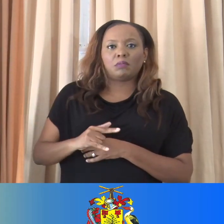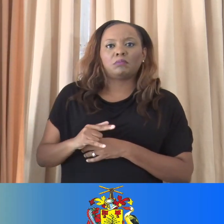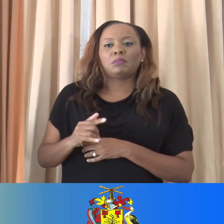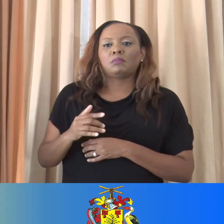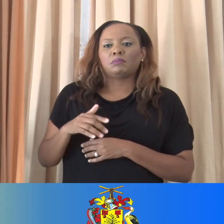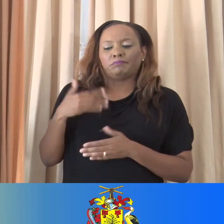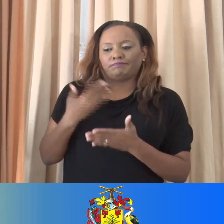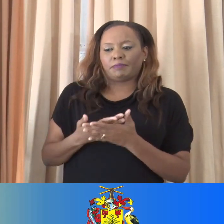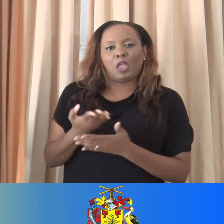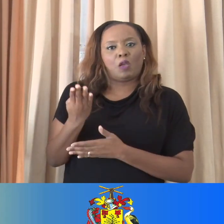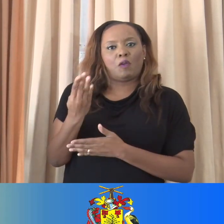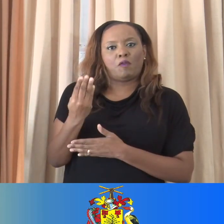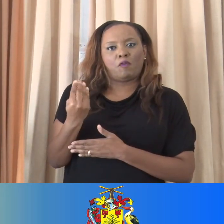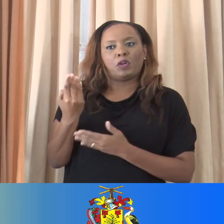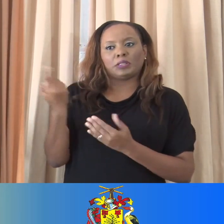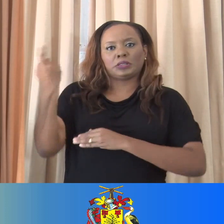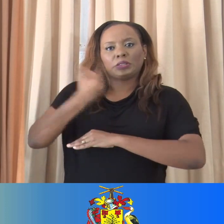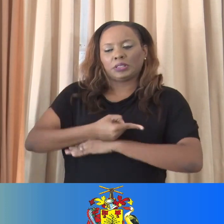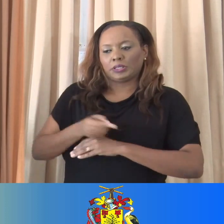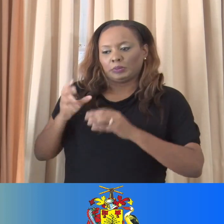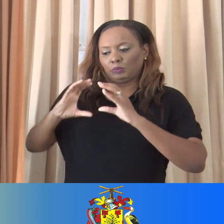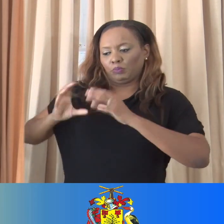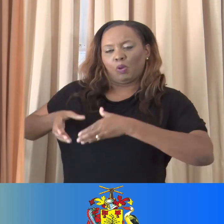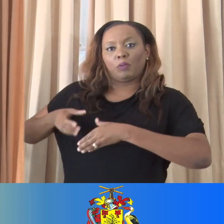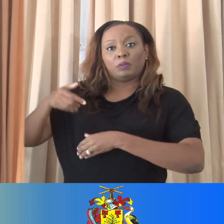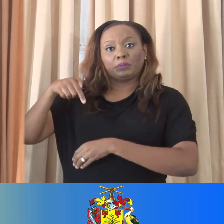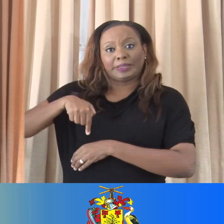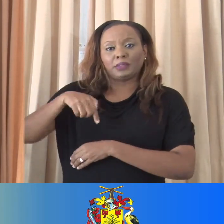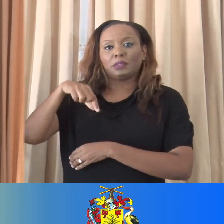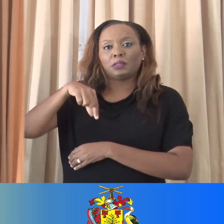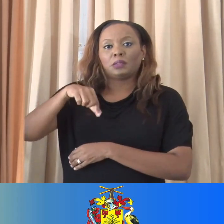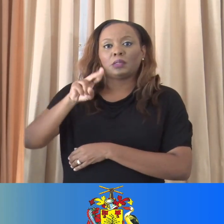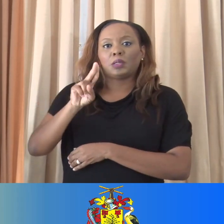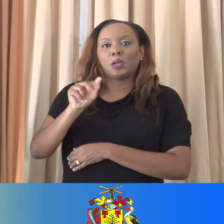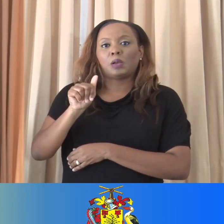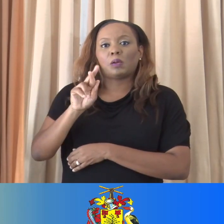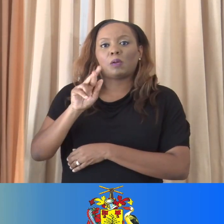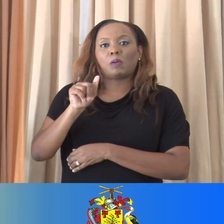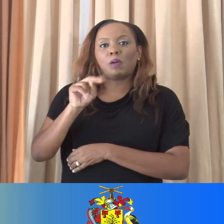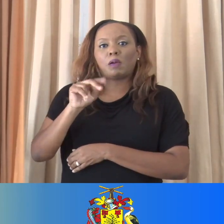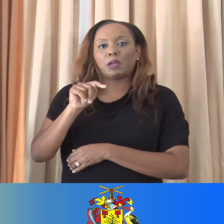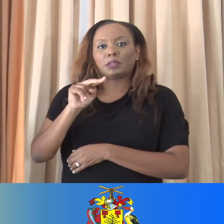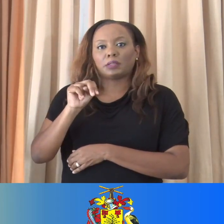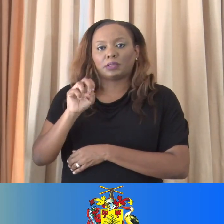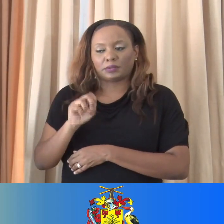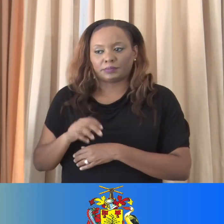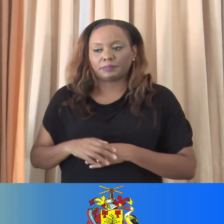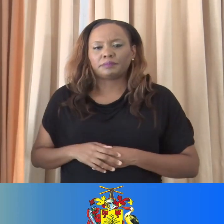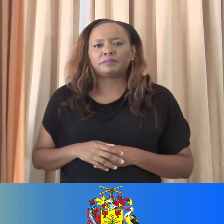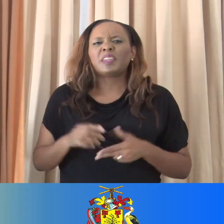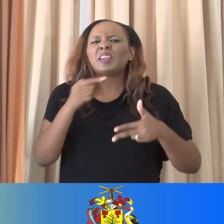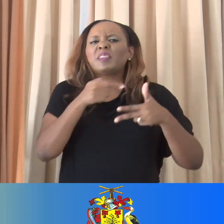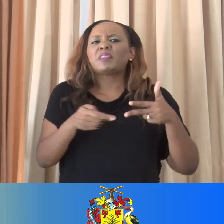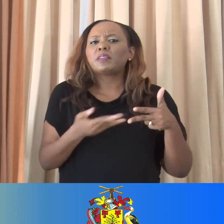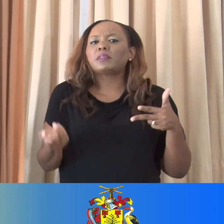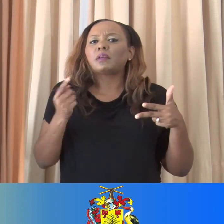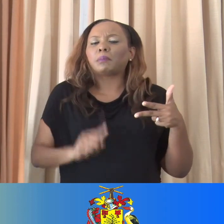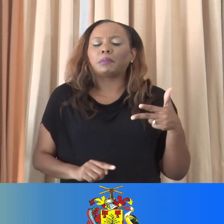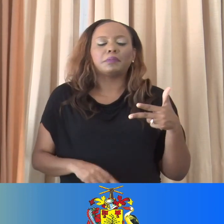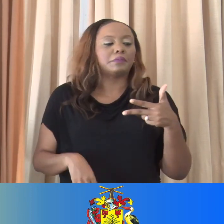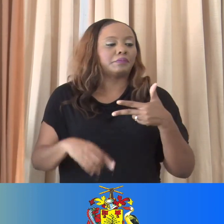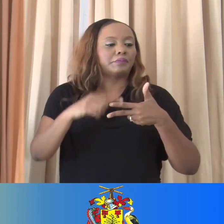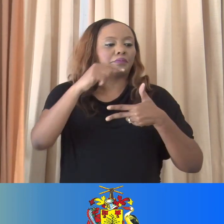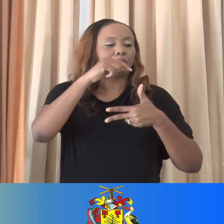that information was put into the international marketplace, three things began to happen. First of all, there was a